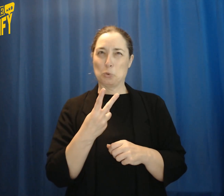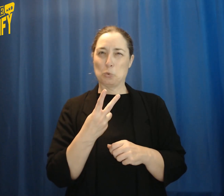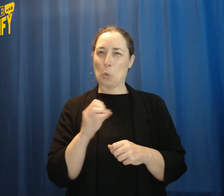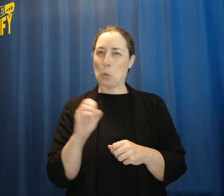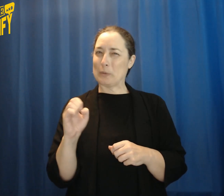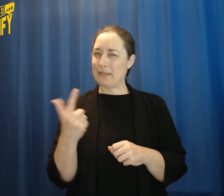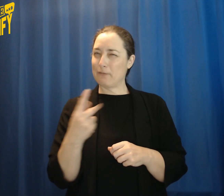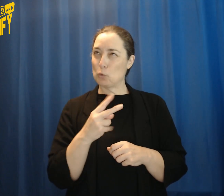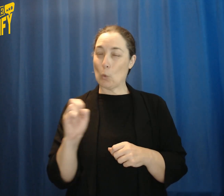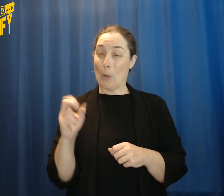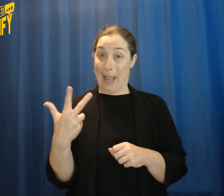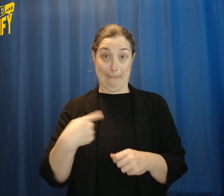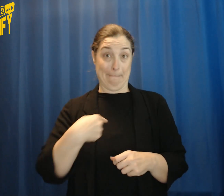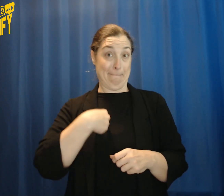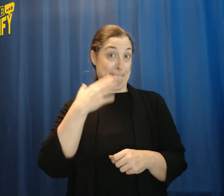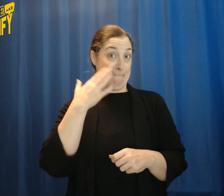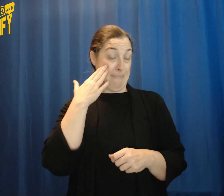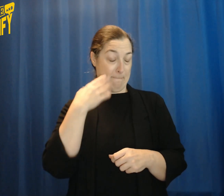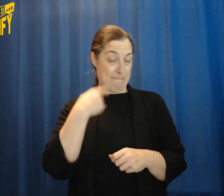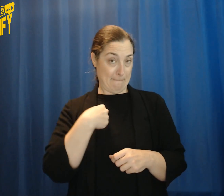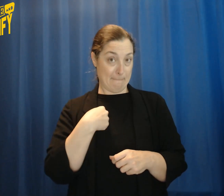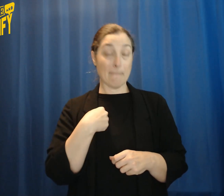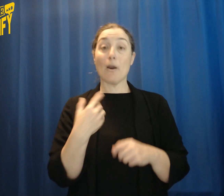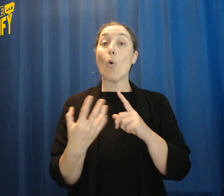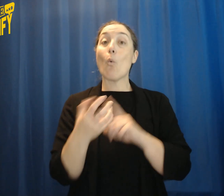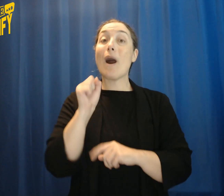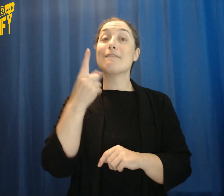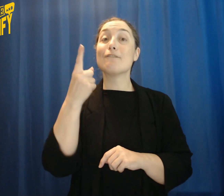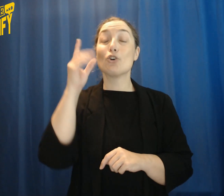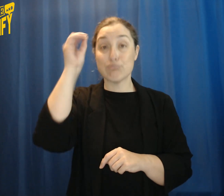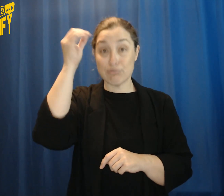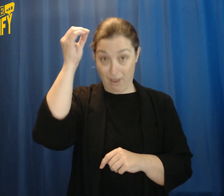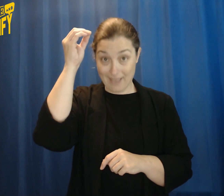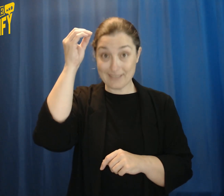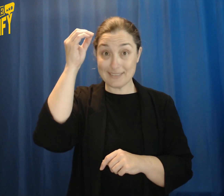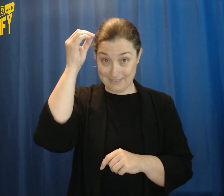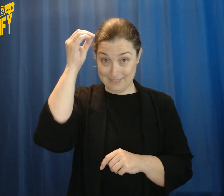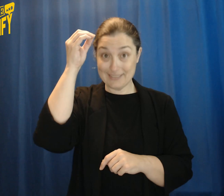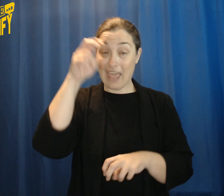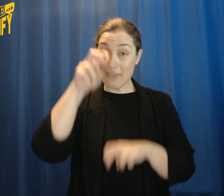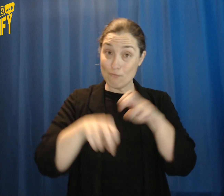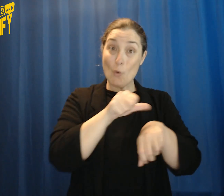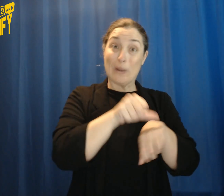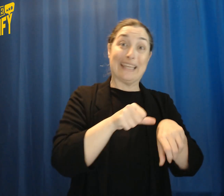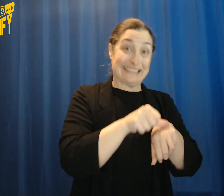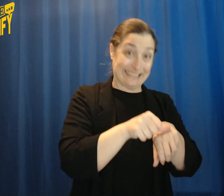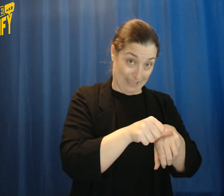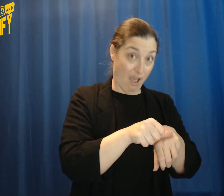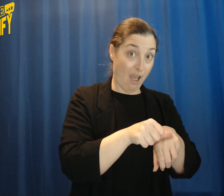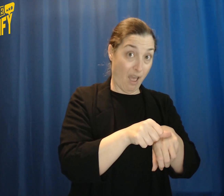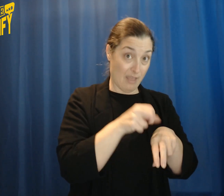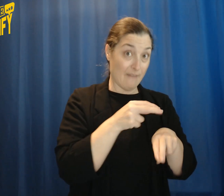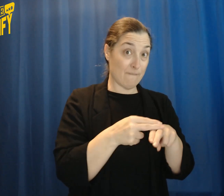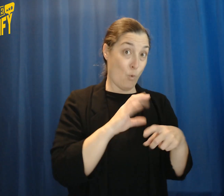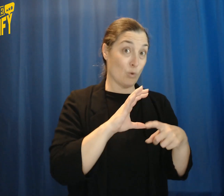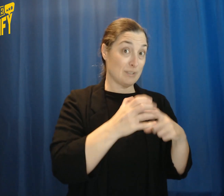Mum and I. We just won first prize at the Royal Easter Show with our tomato relish and that was front page of the